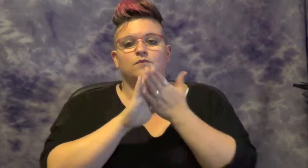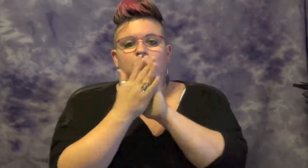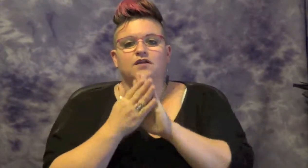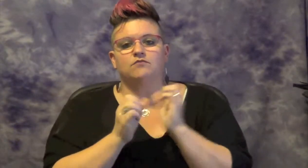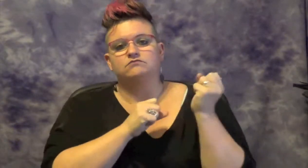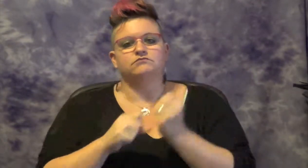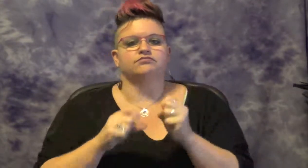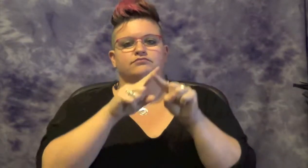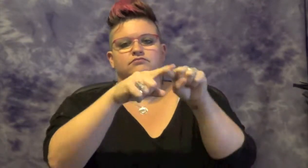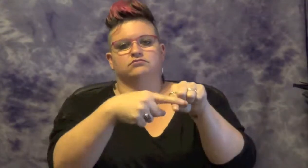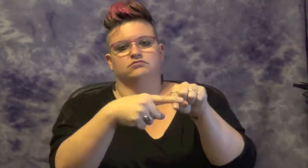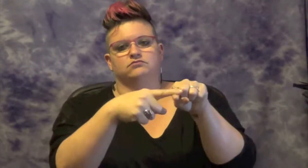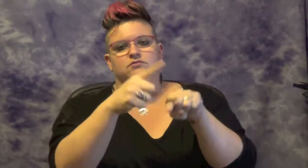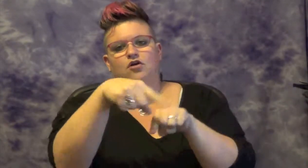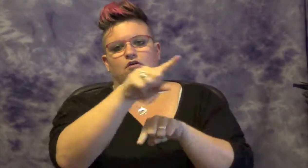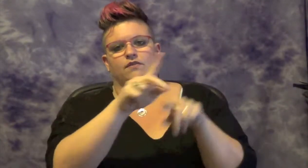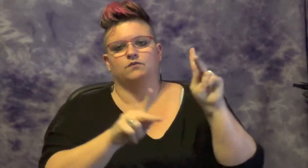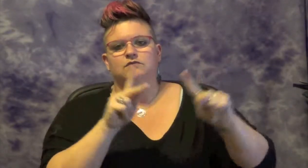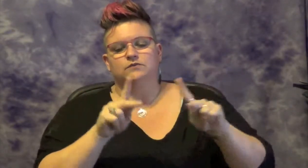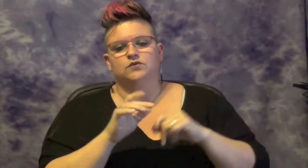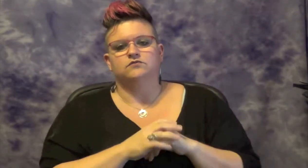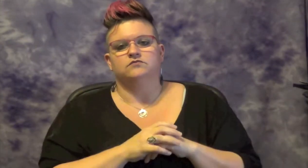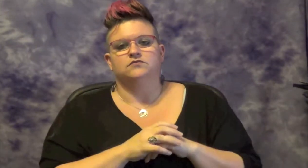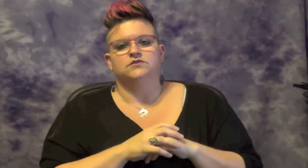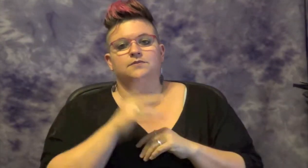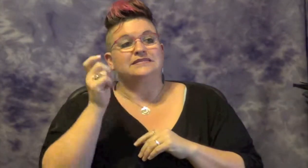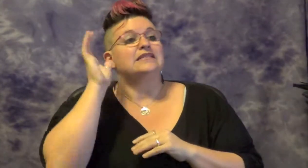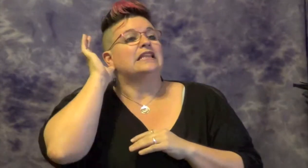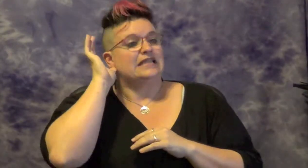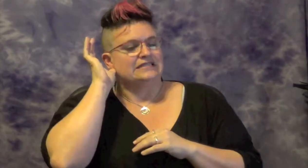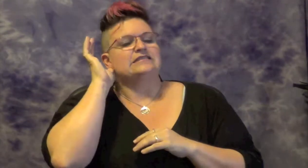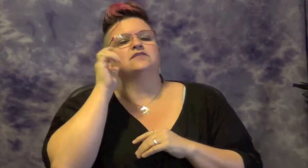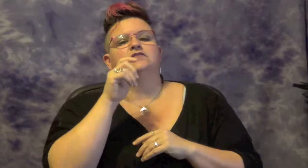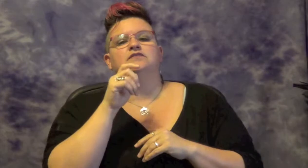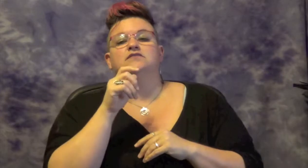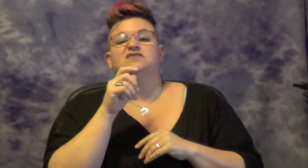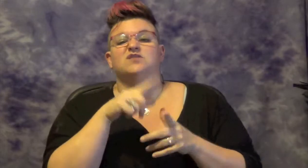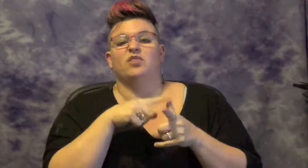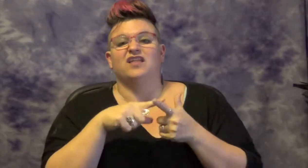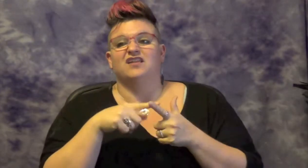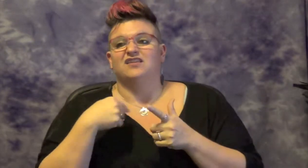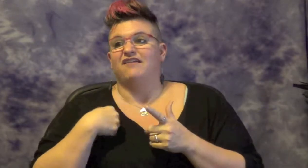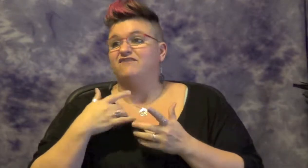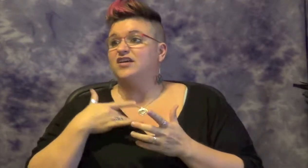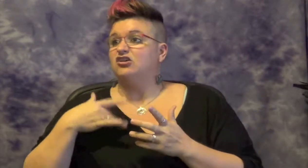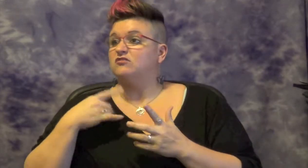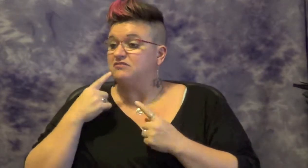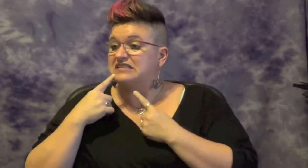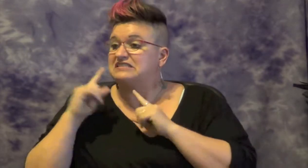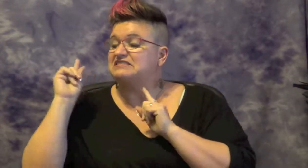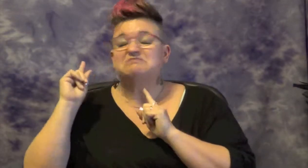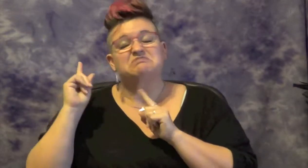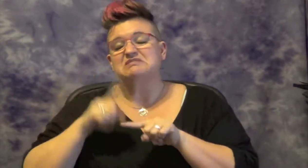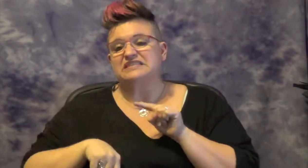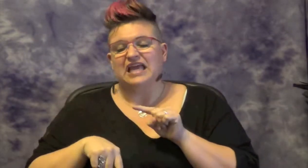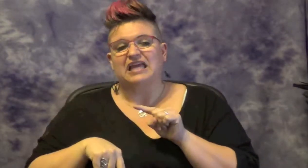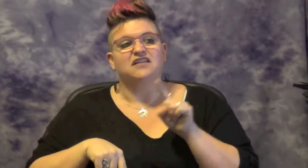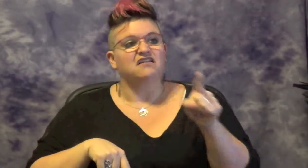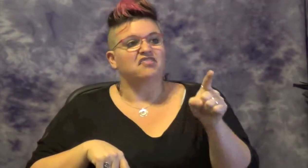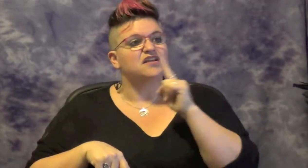Sometimes deaf people will be extremely dependent on the benefactors. They will listen solely to them. They will